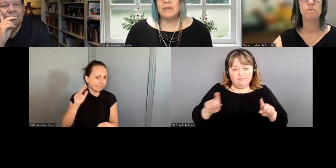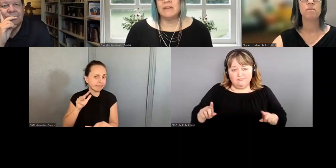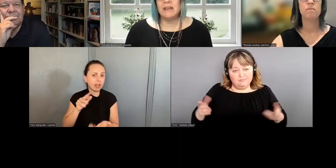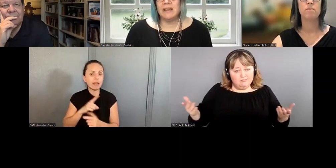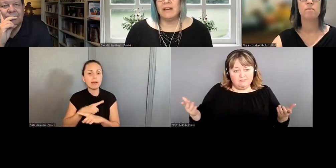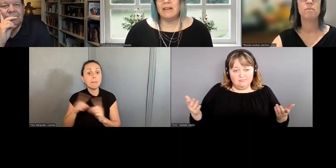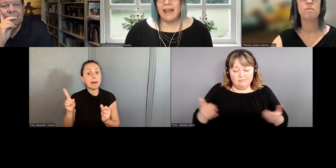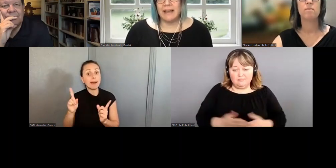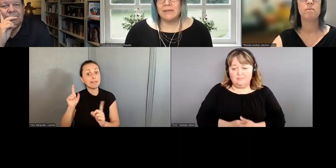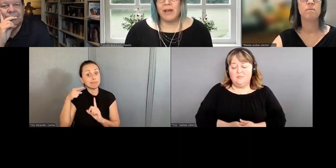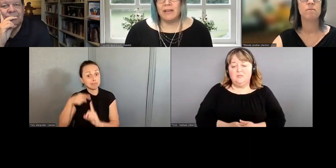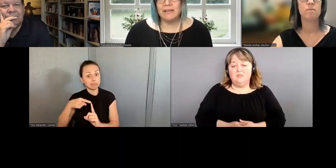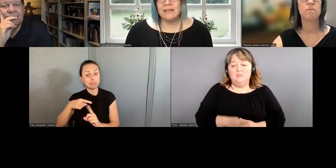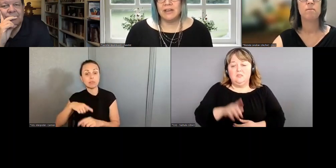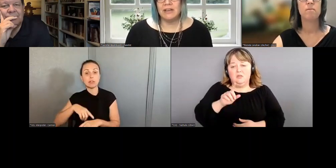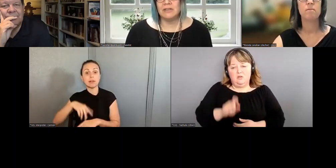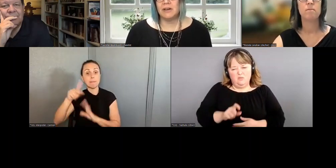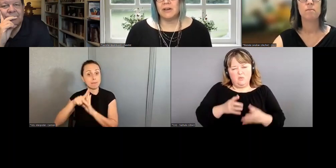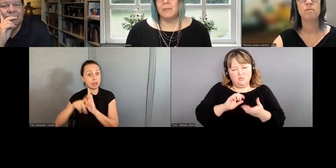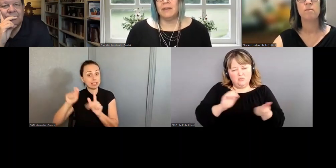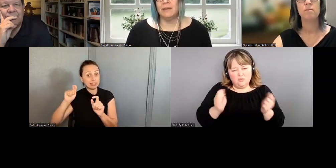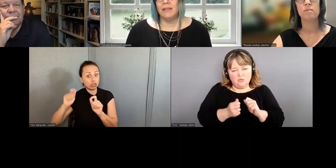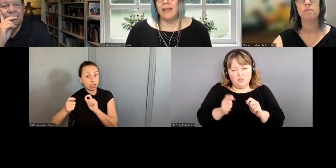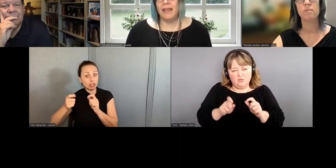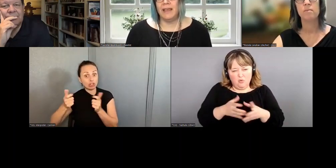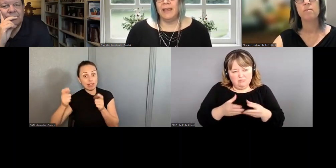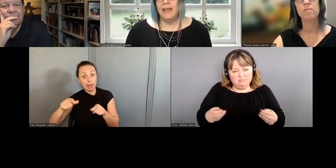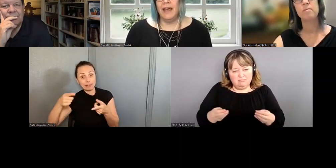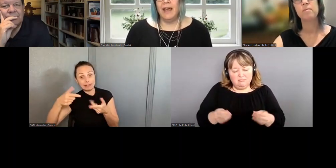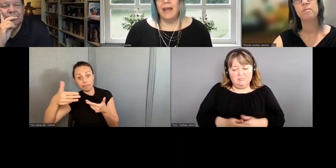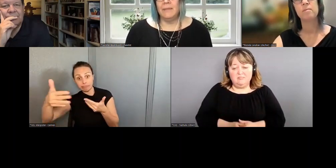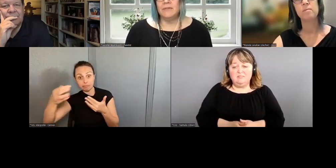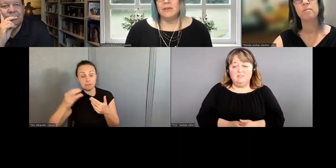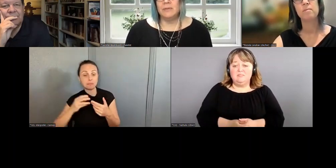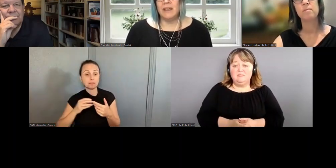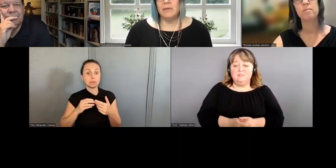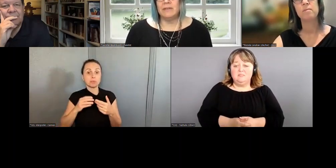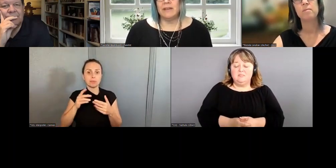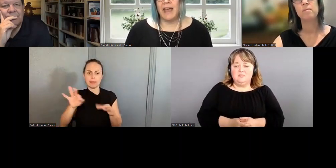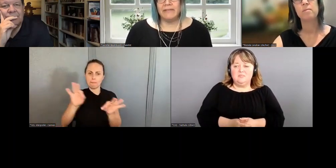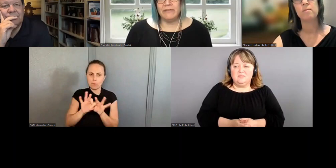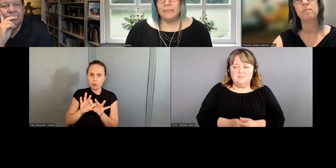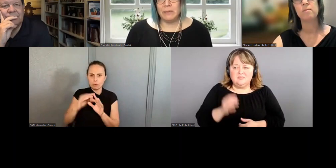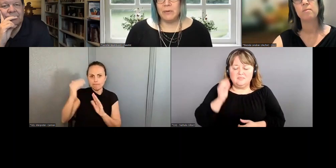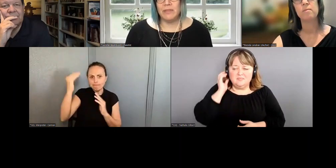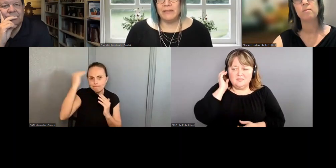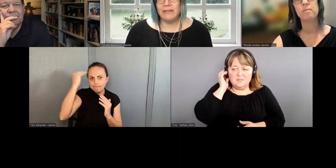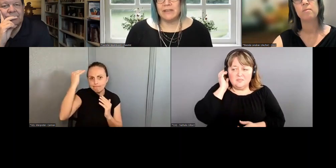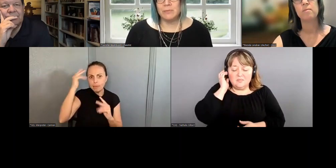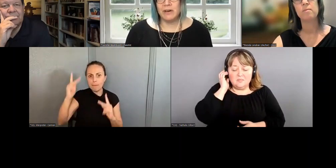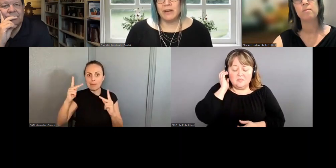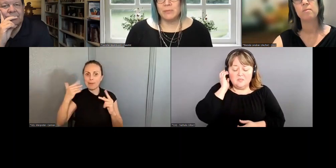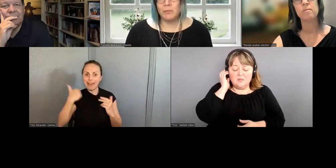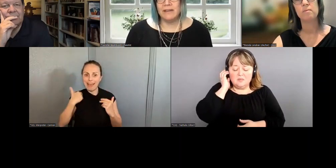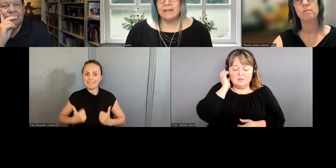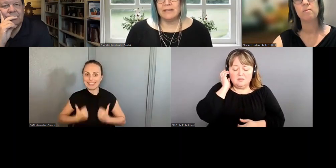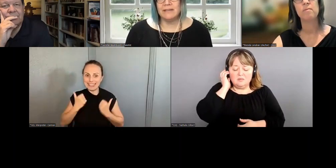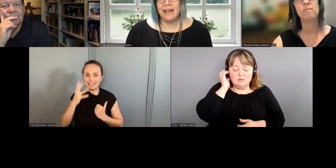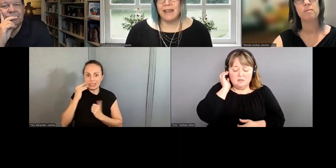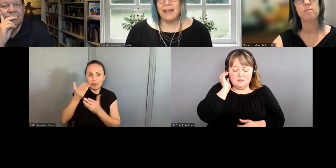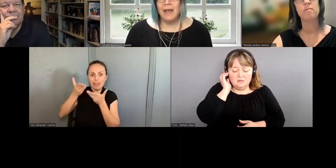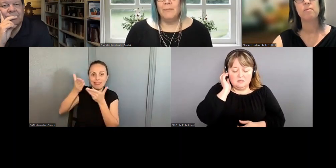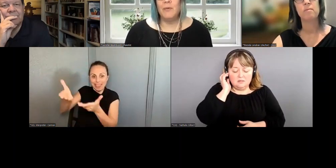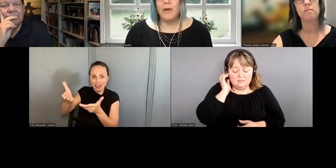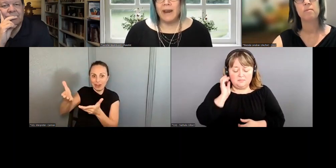think particularly as policy changes are coming into play, to be able to have people with lived experience present to